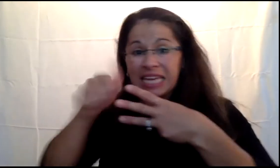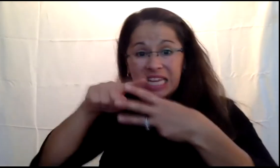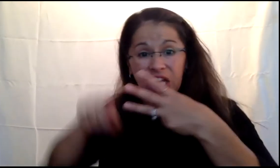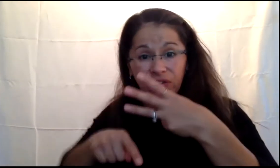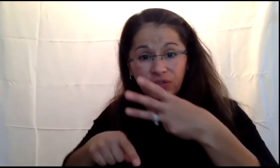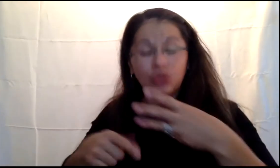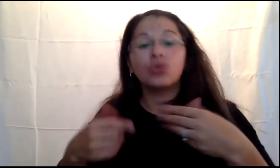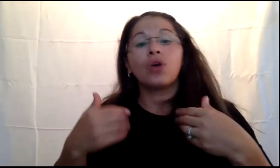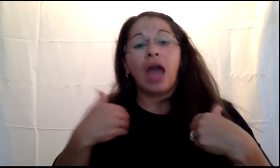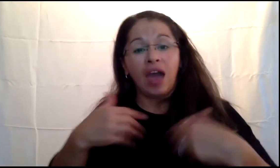that.